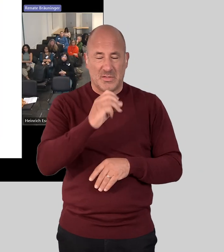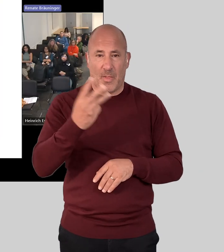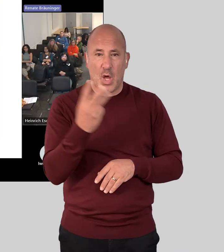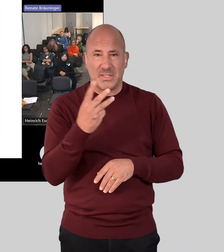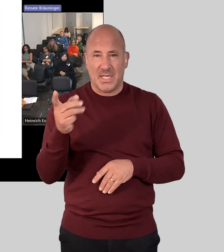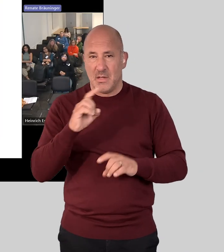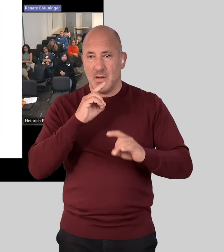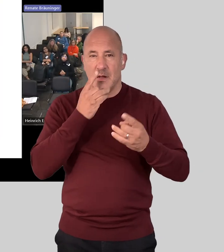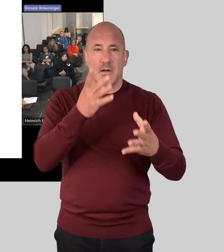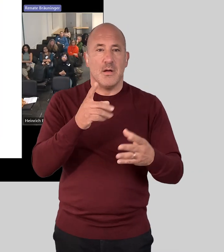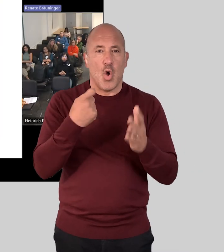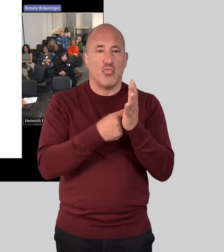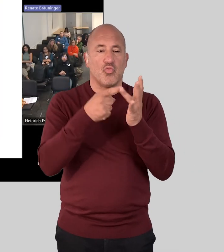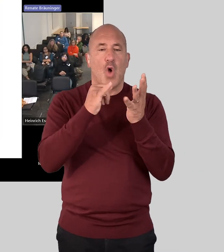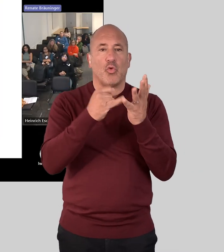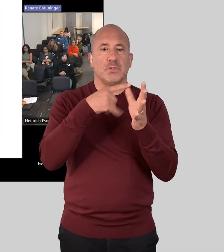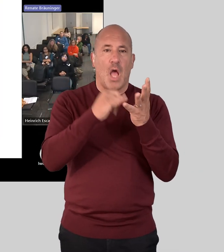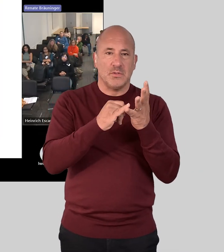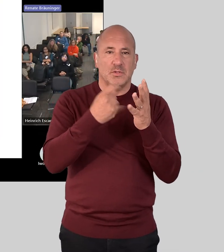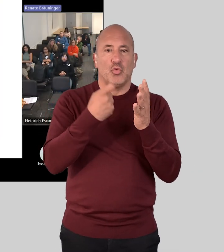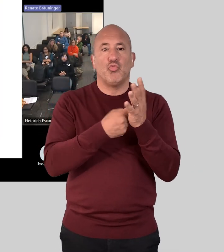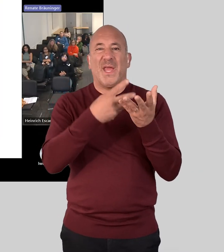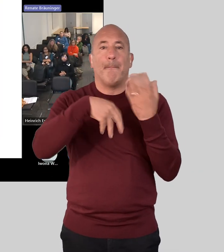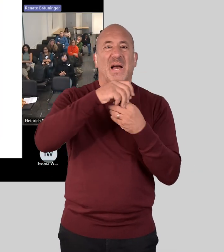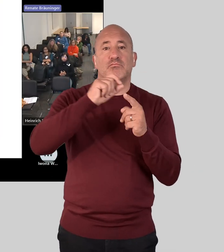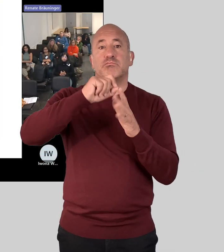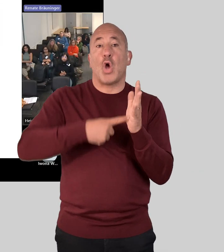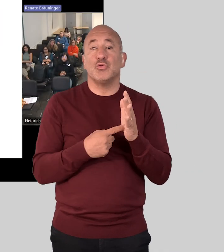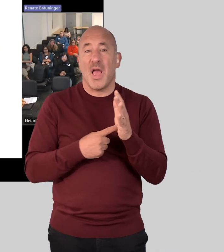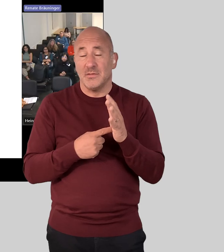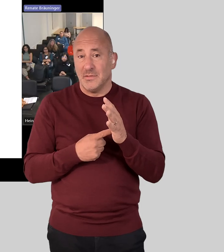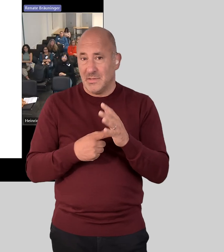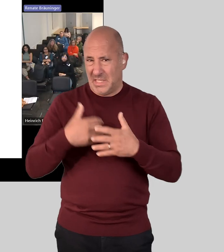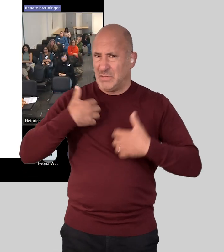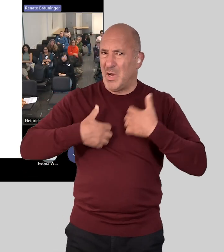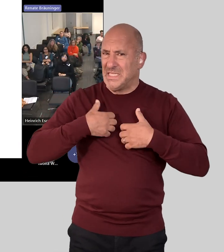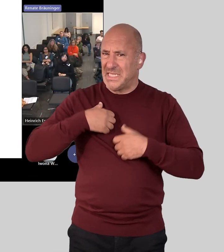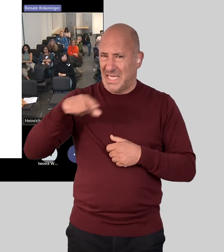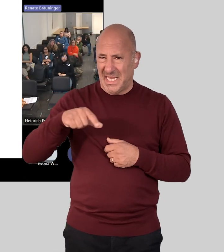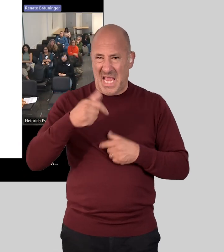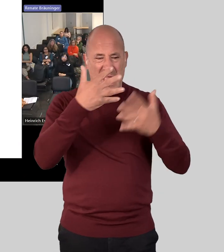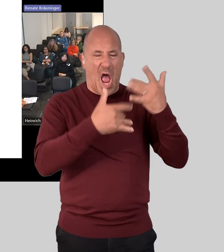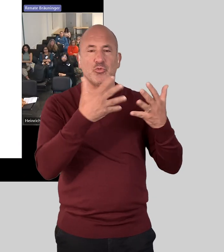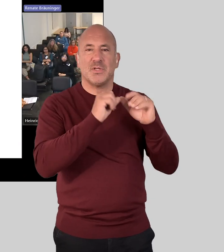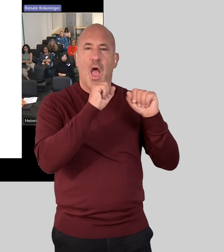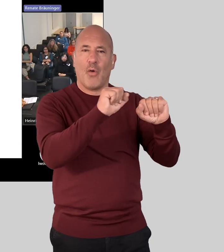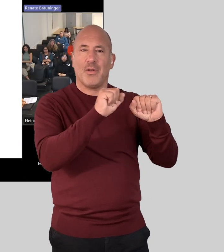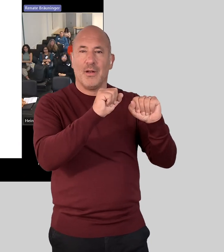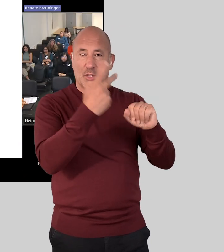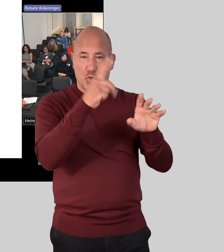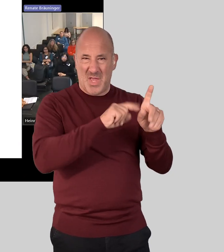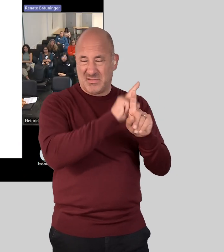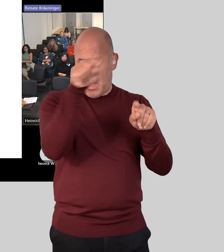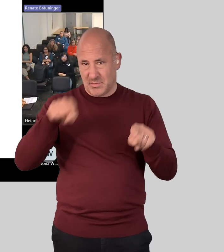Instead, she initiated the fabulous Rosas Remix project in 1913, interestingly enough, 2 years after